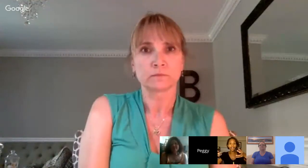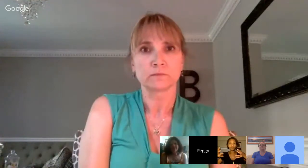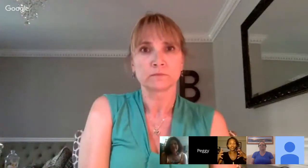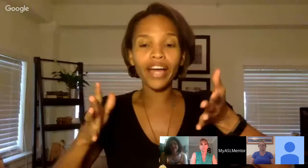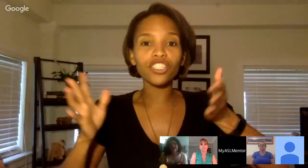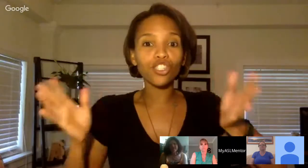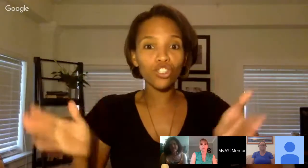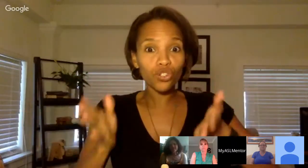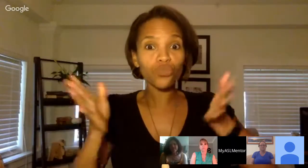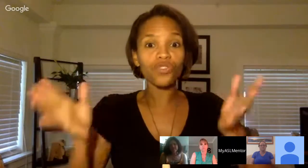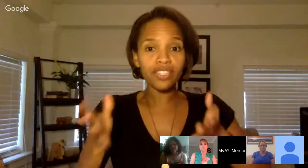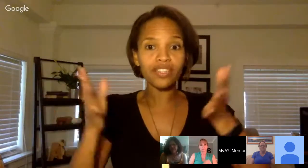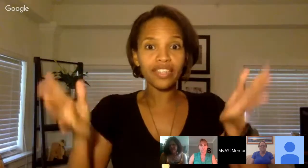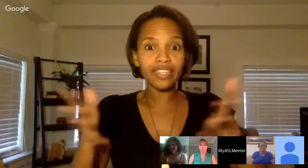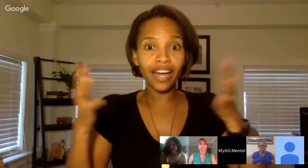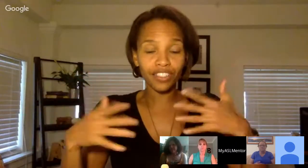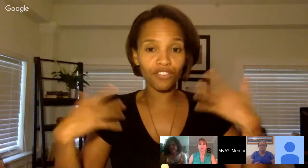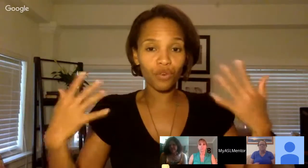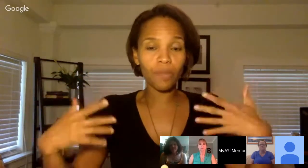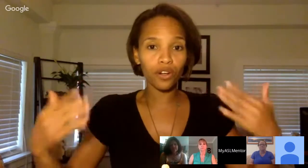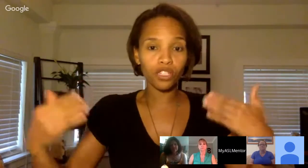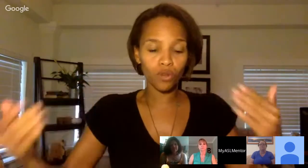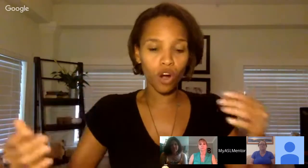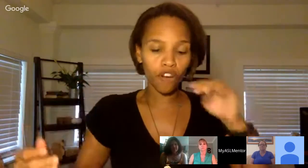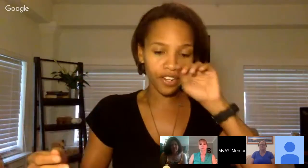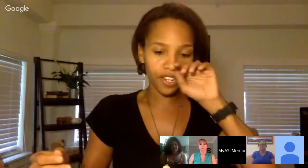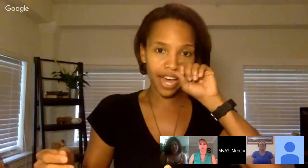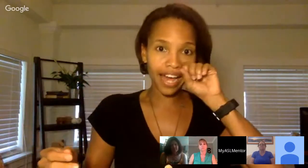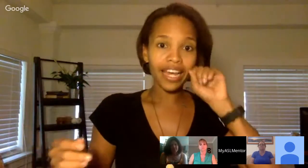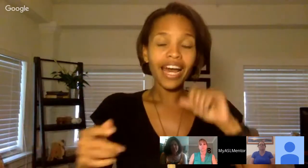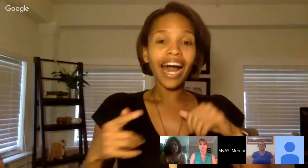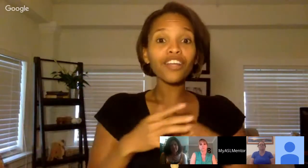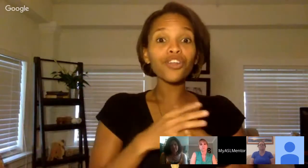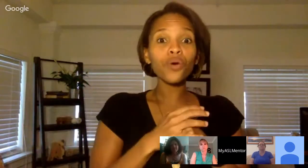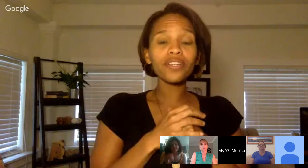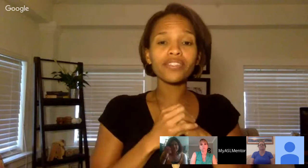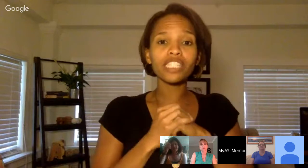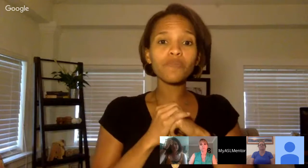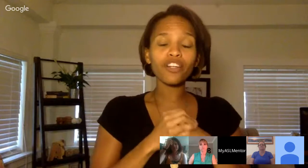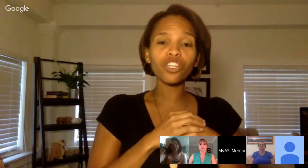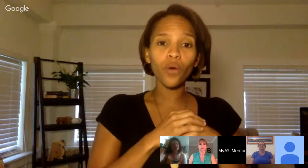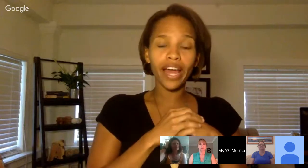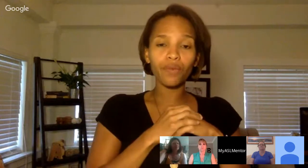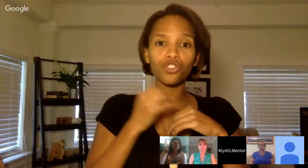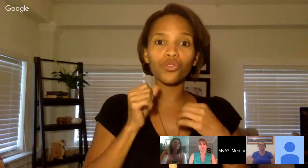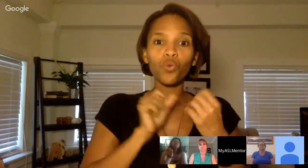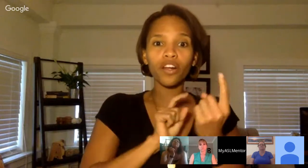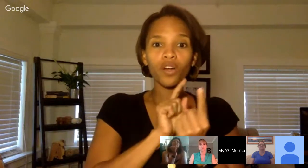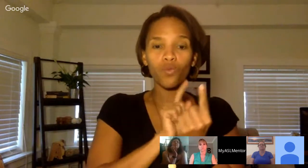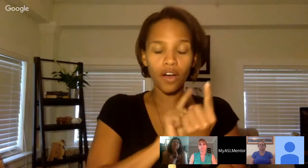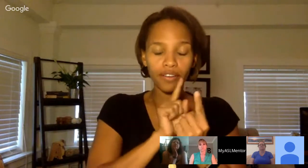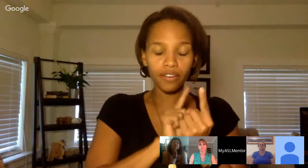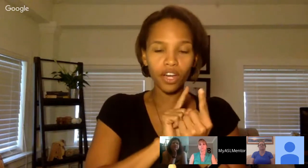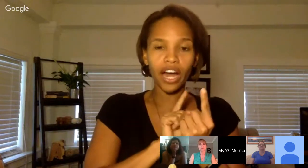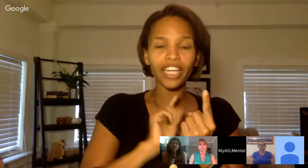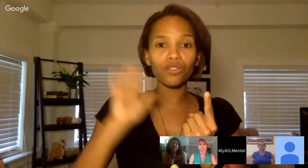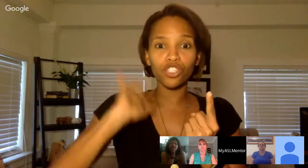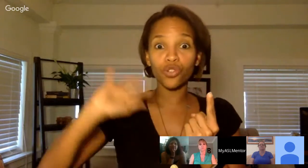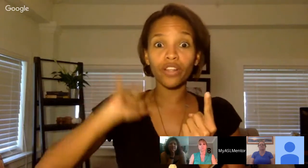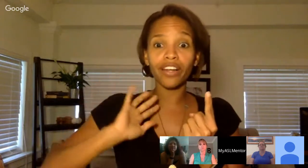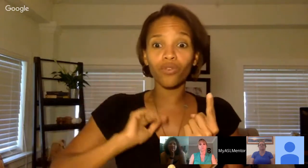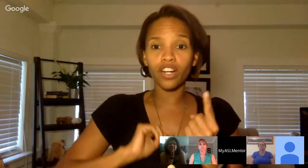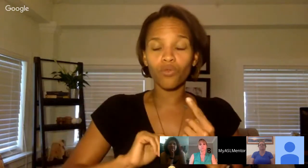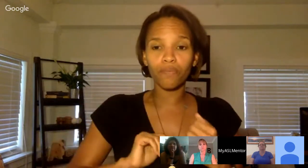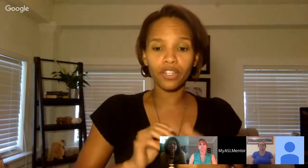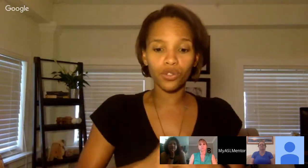why I do these kinds of webinars more often is that I noticed, especially when I would do one-on-one, I used